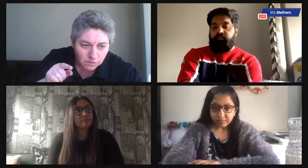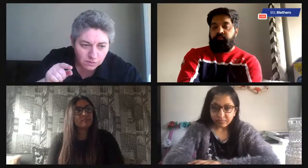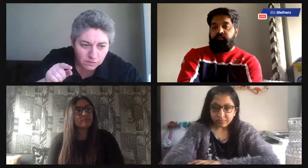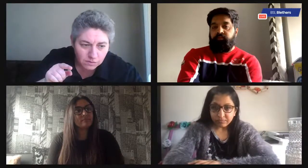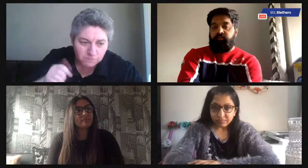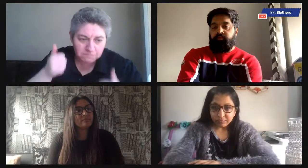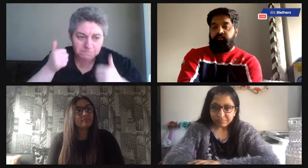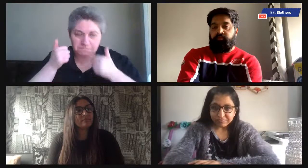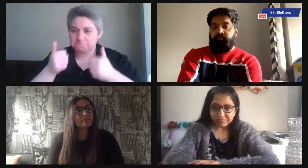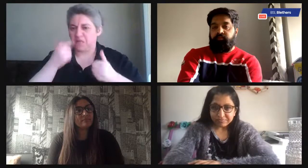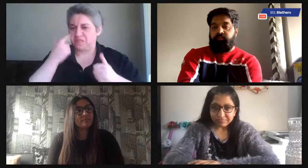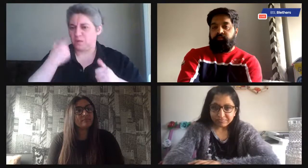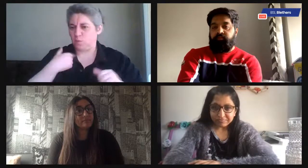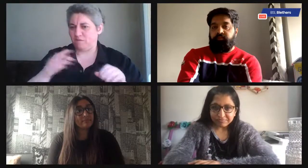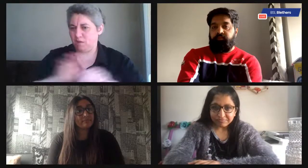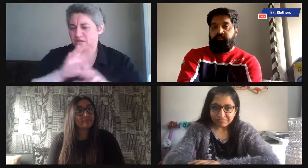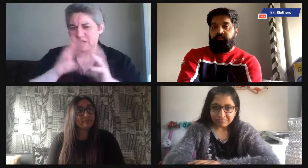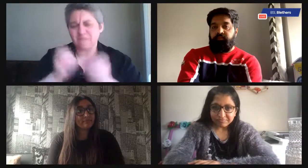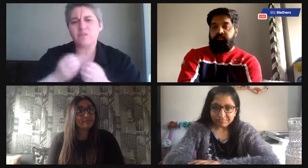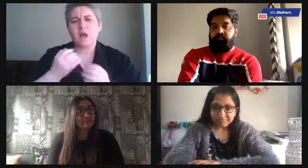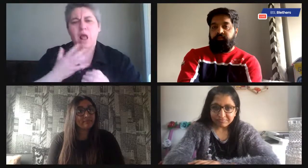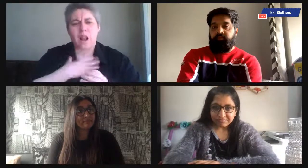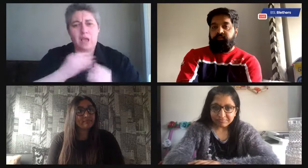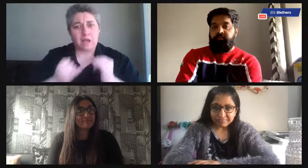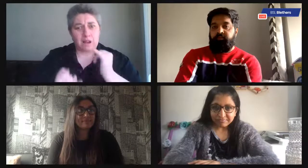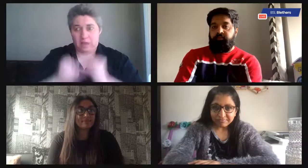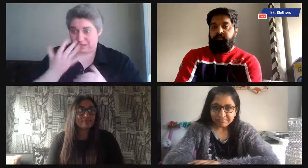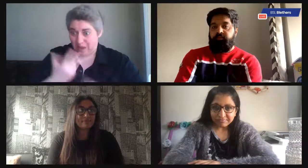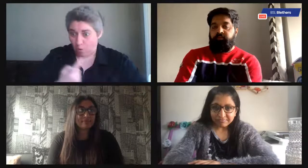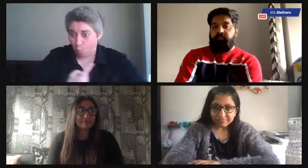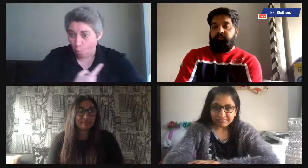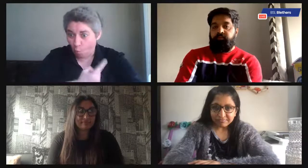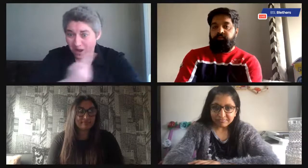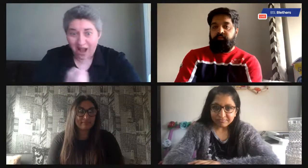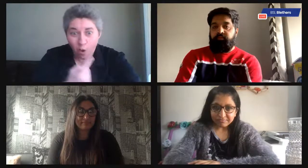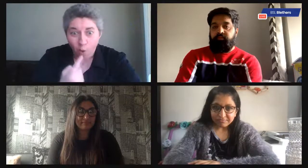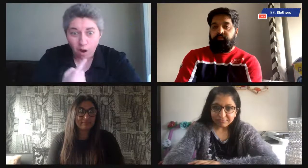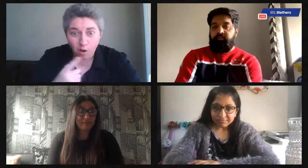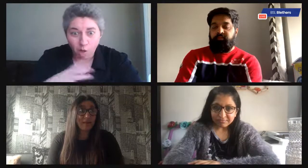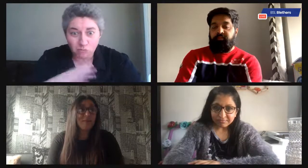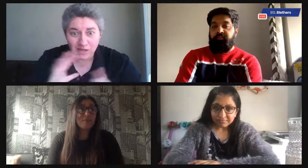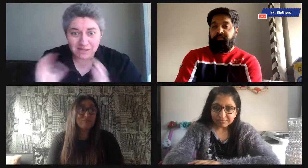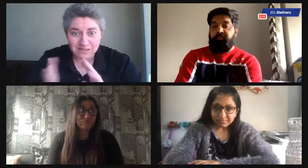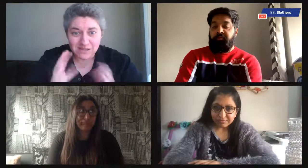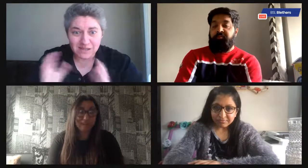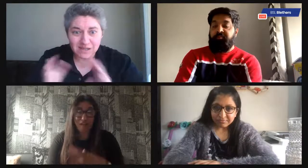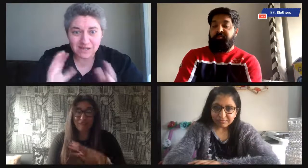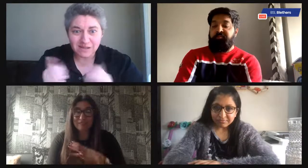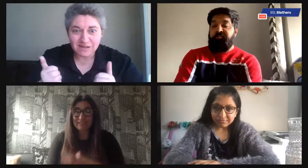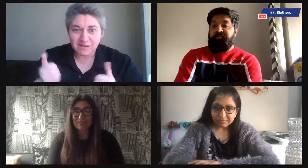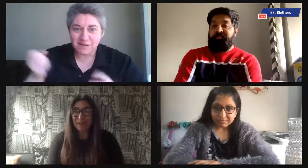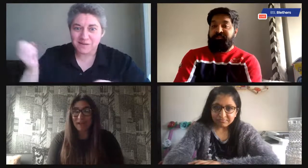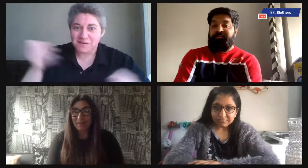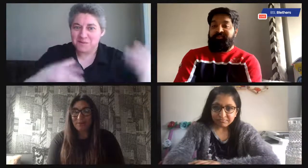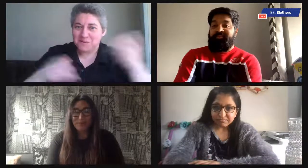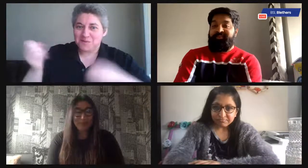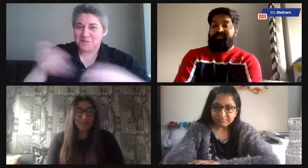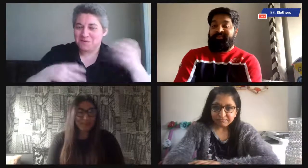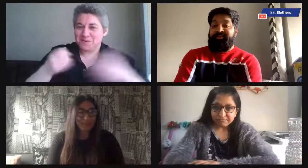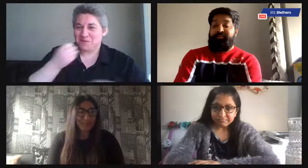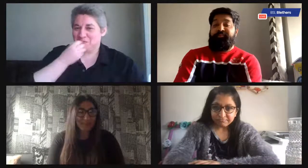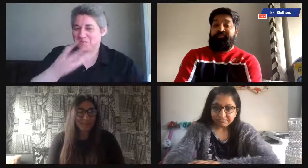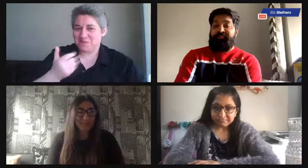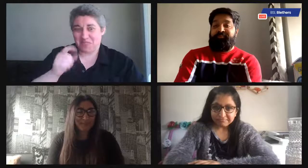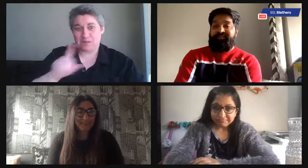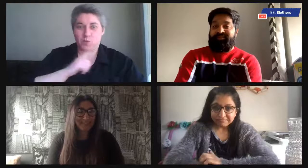Let me just check again at the chat box. I think we've covered everything. Would you believe we've been on here for